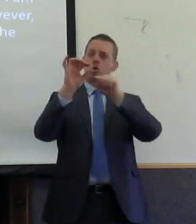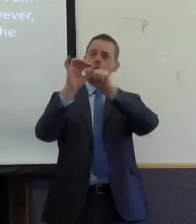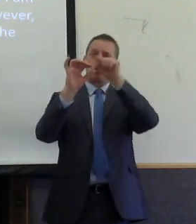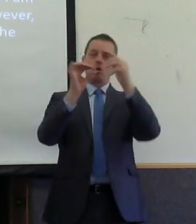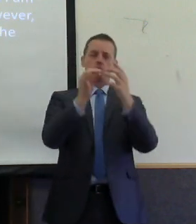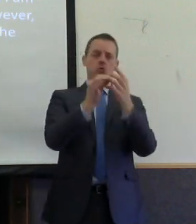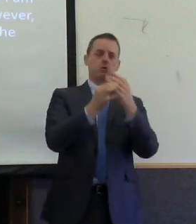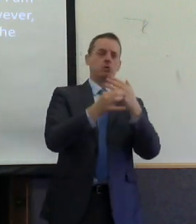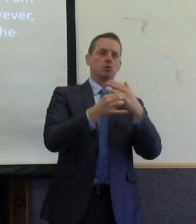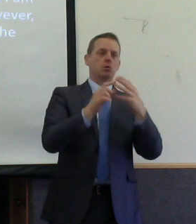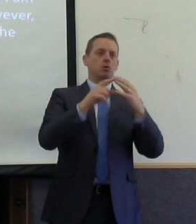So one,